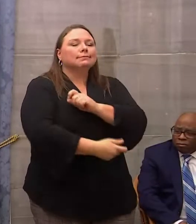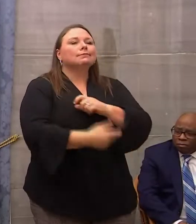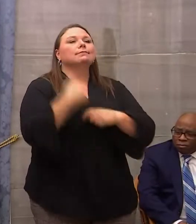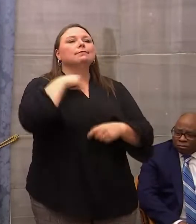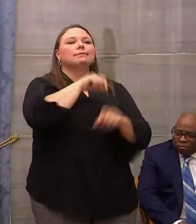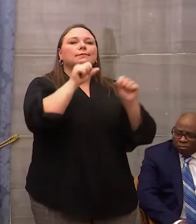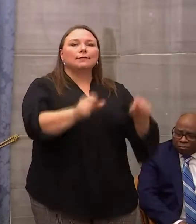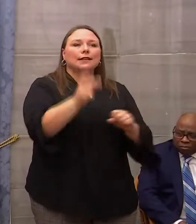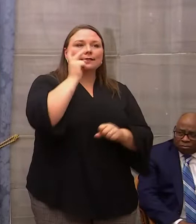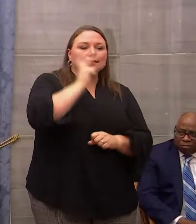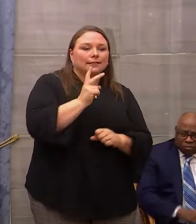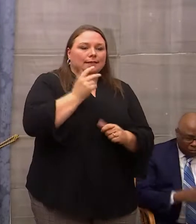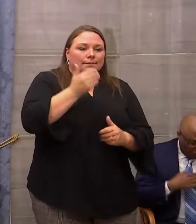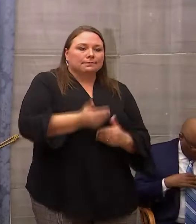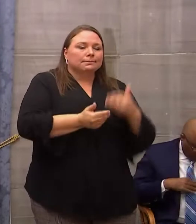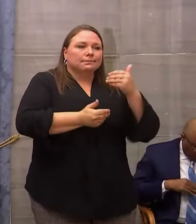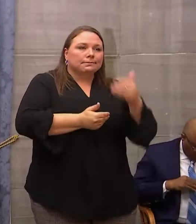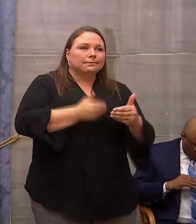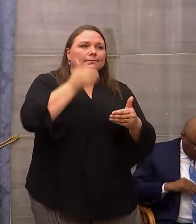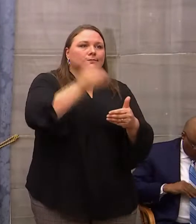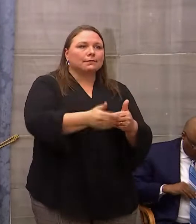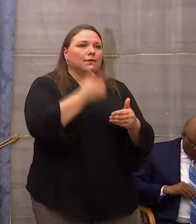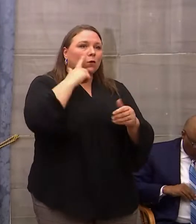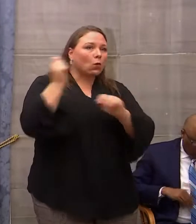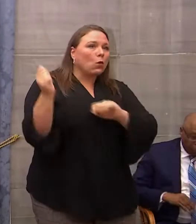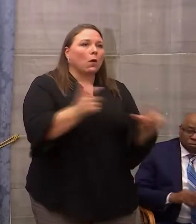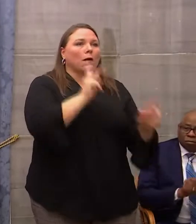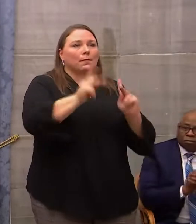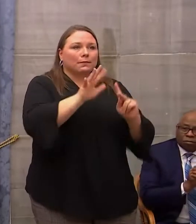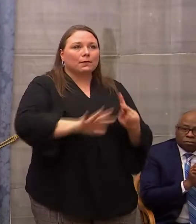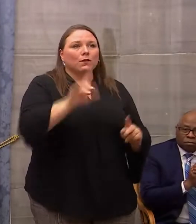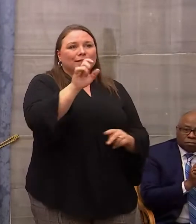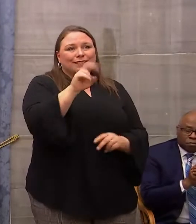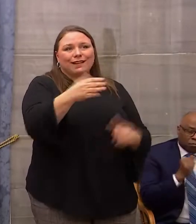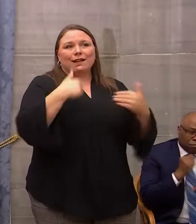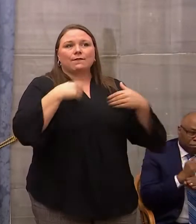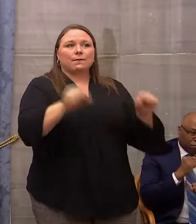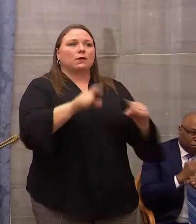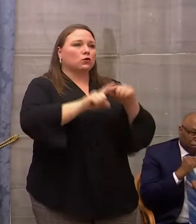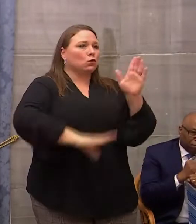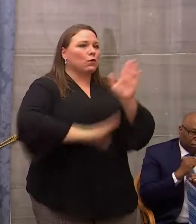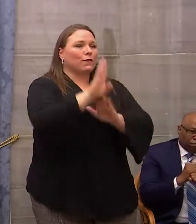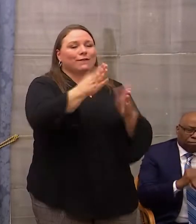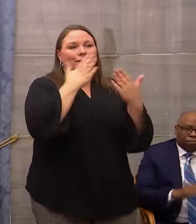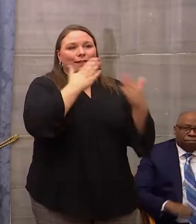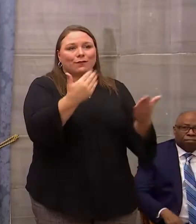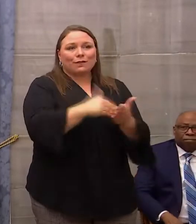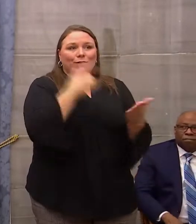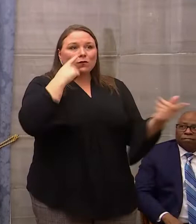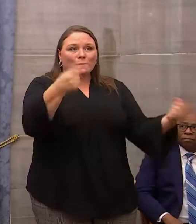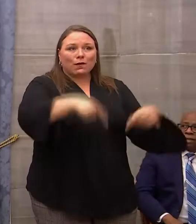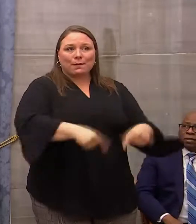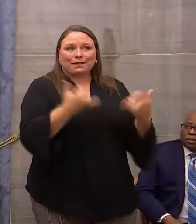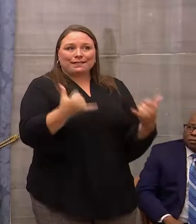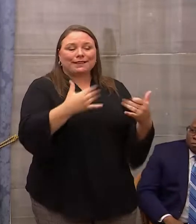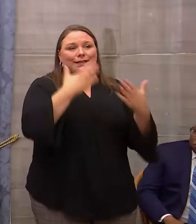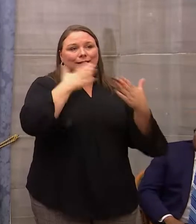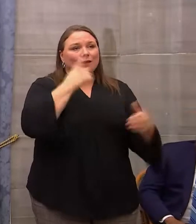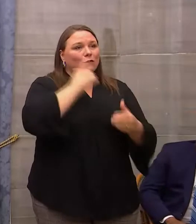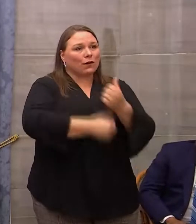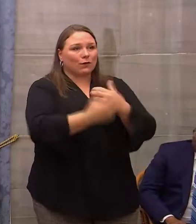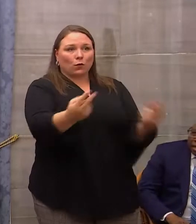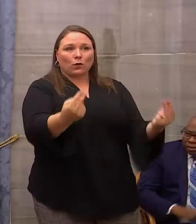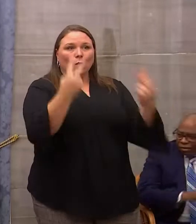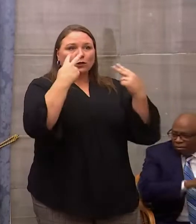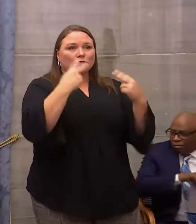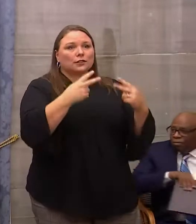and we get to see one step closer to every Tennessean having the ability to thrive. So thank you all for being with us today. Thanks for everyone